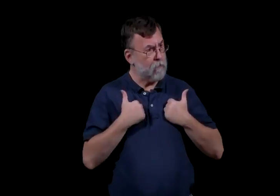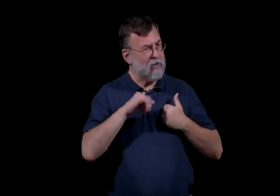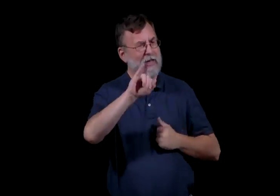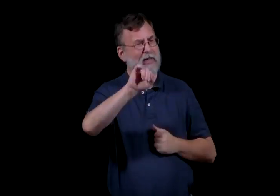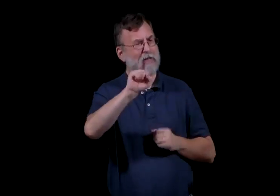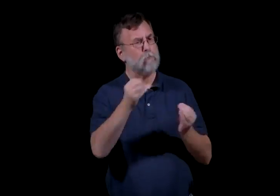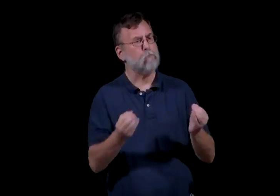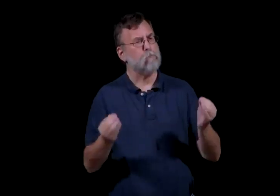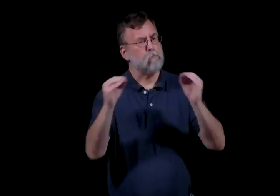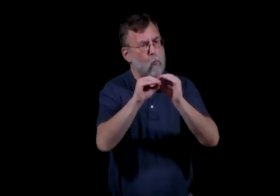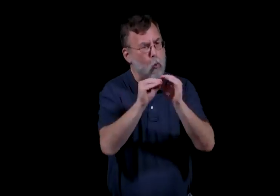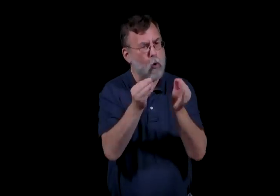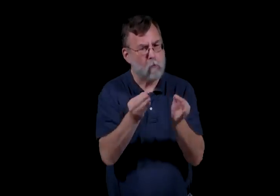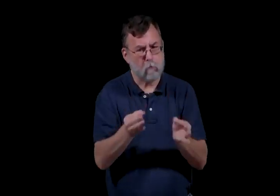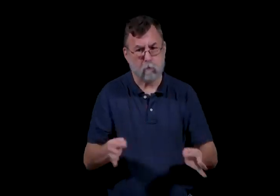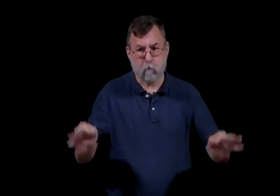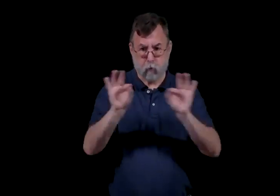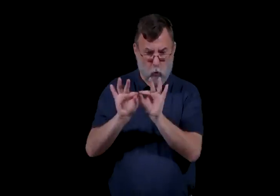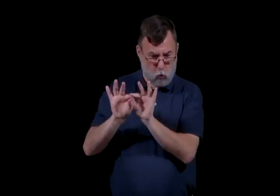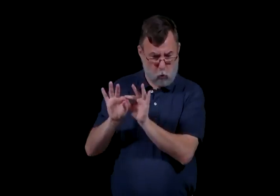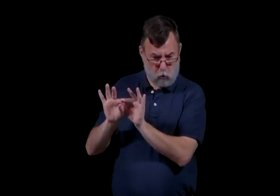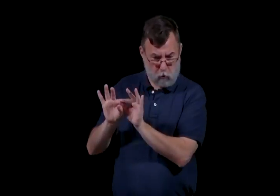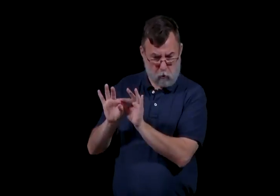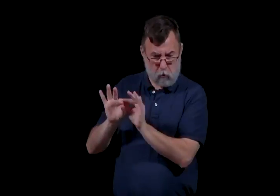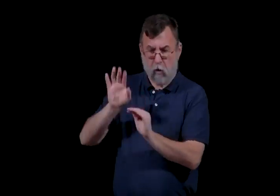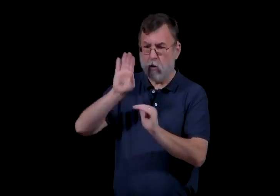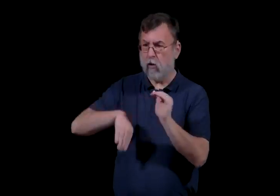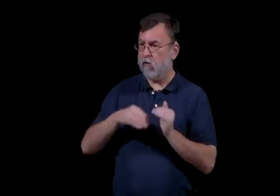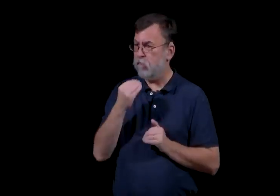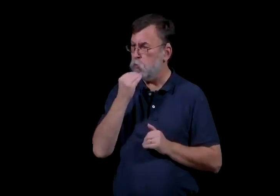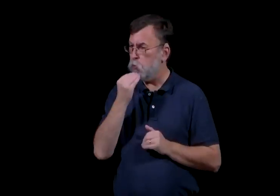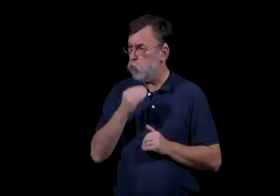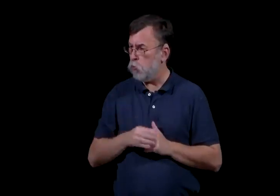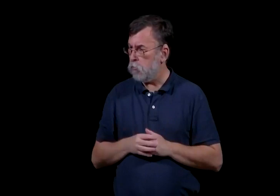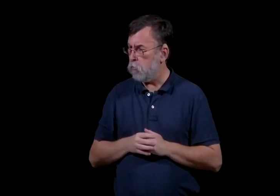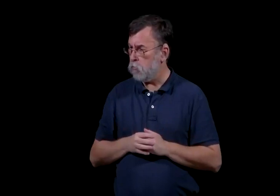Life is more important than food,